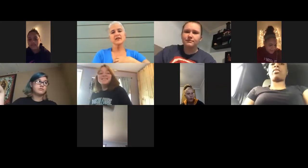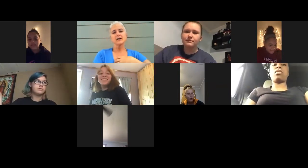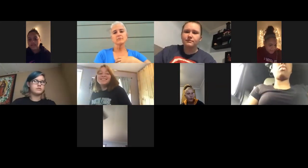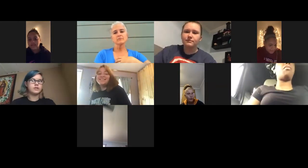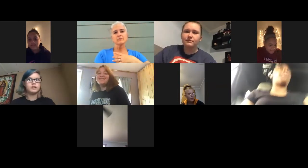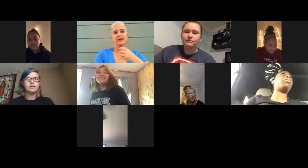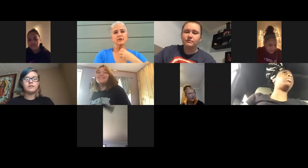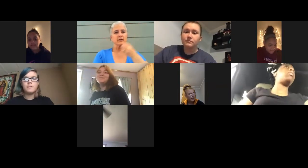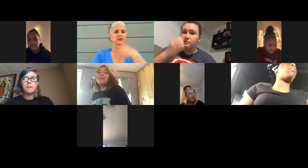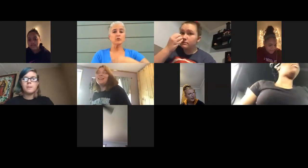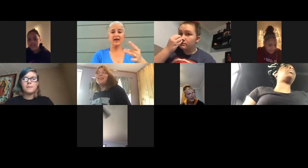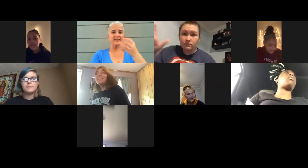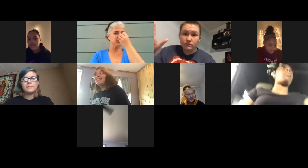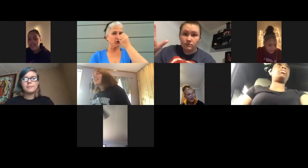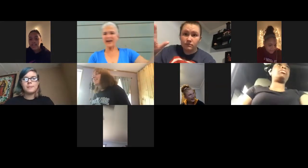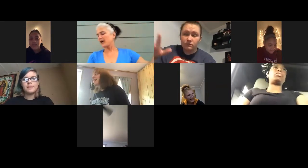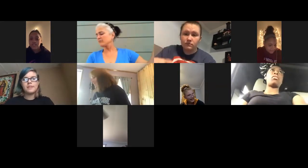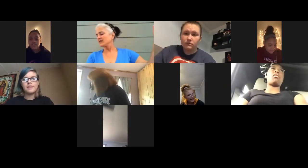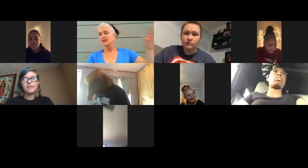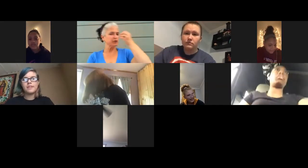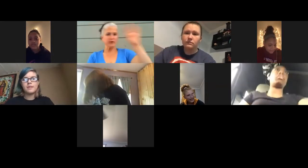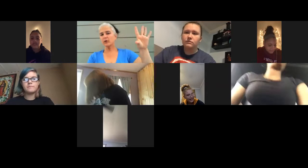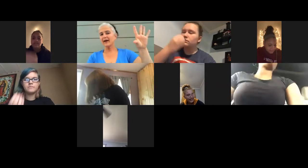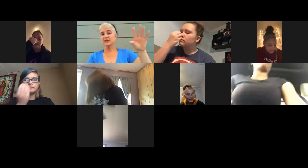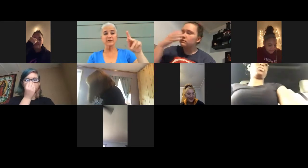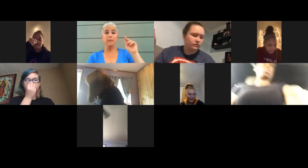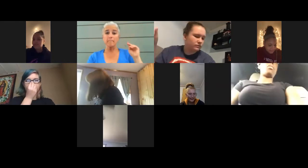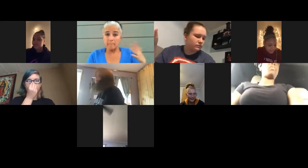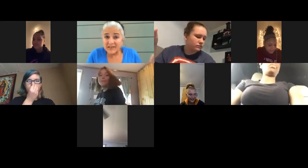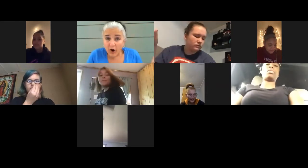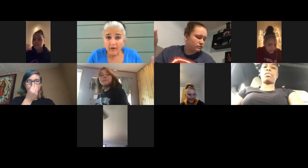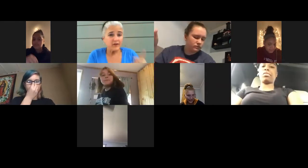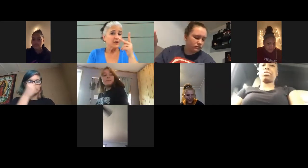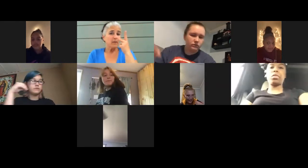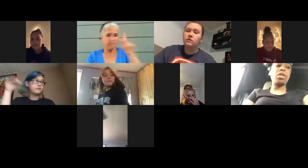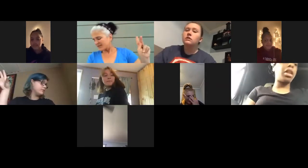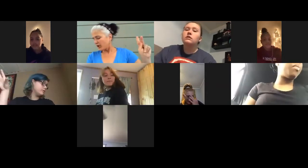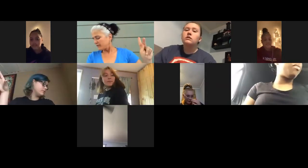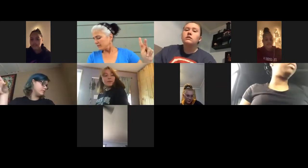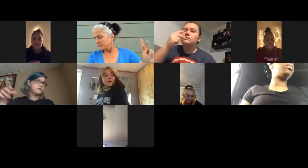Or actually, I don't care. You're turning away. So if you're pissed off.